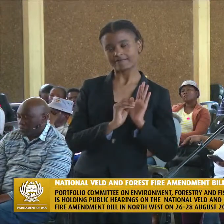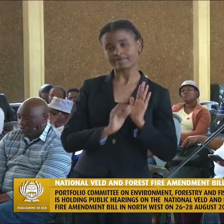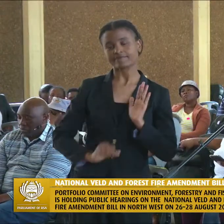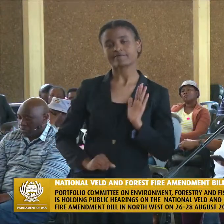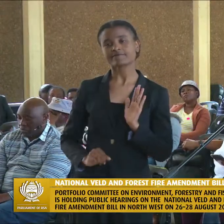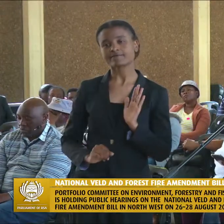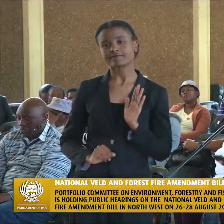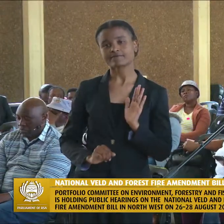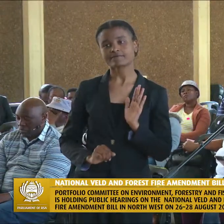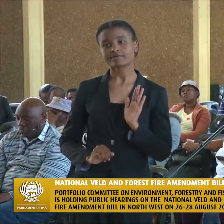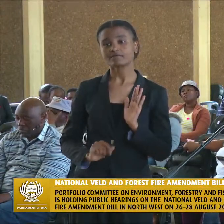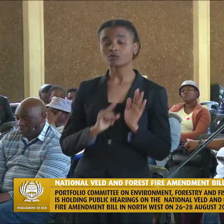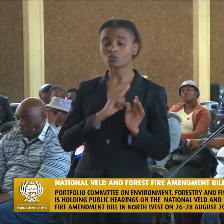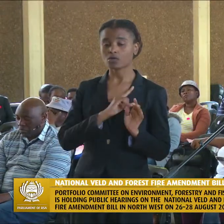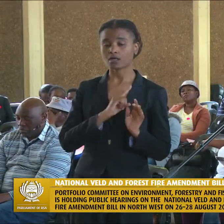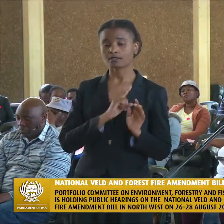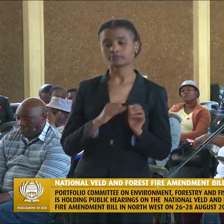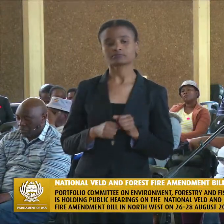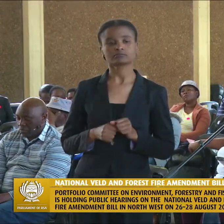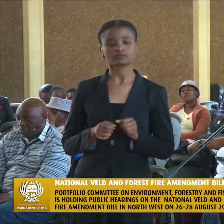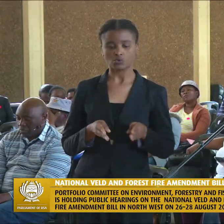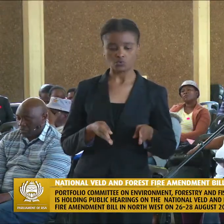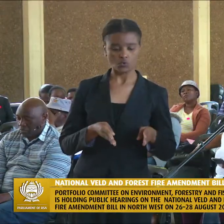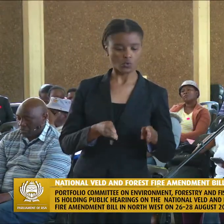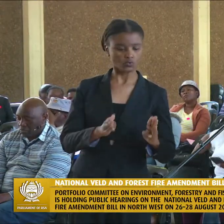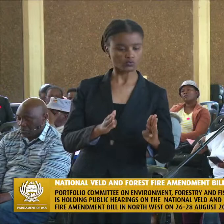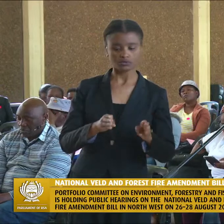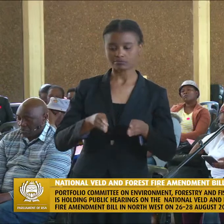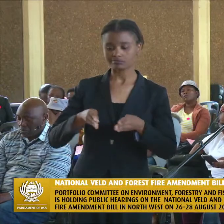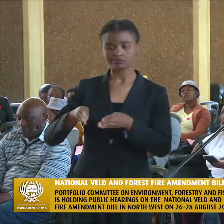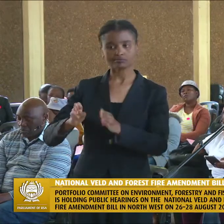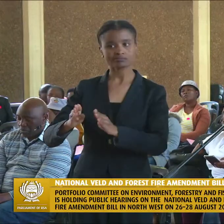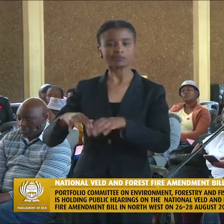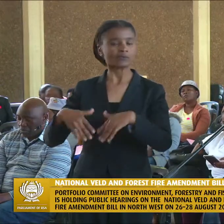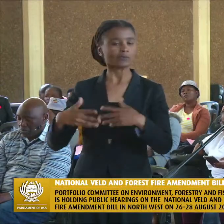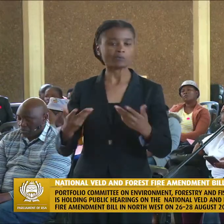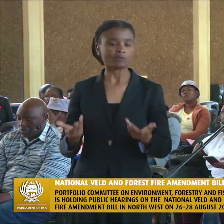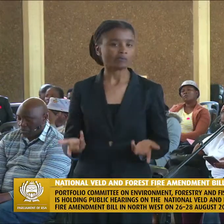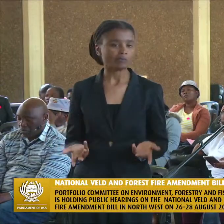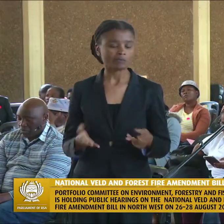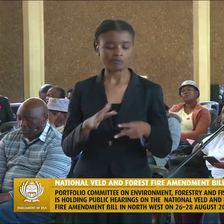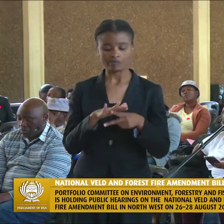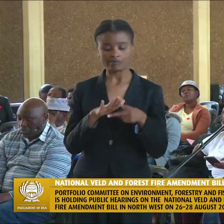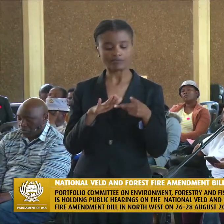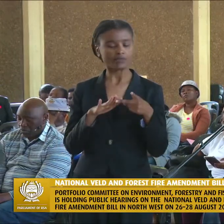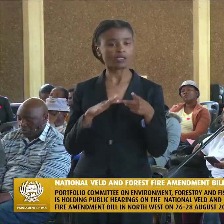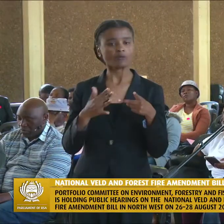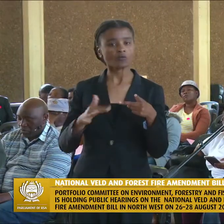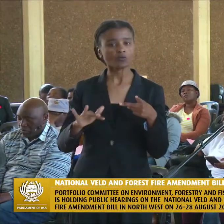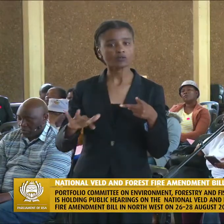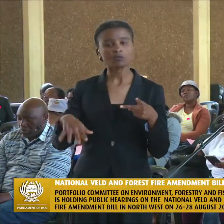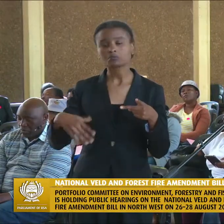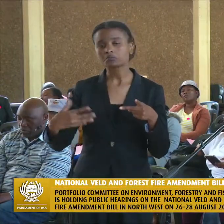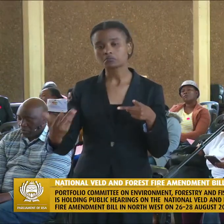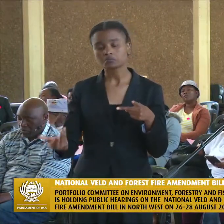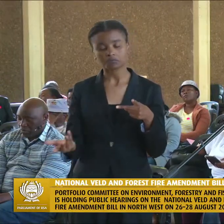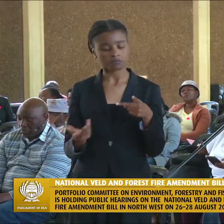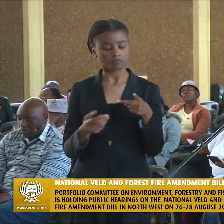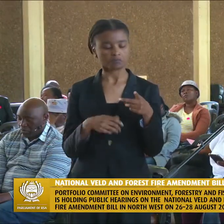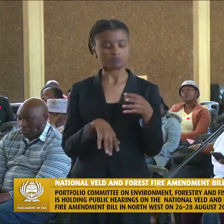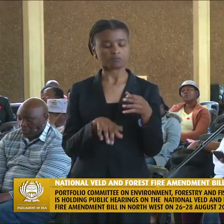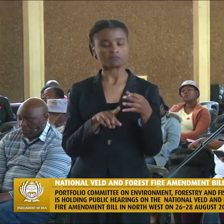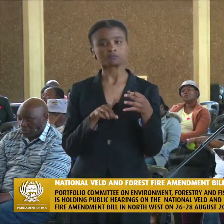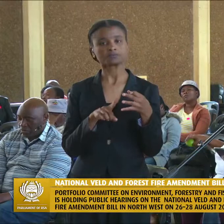harenna is here we don't have roots harenna meats we don't have water harna